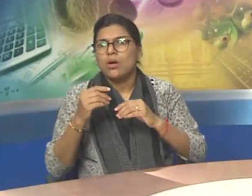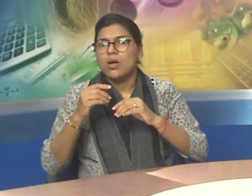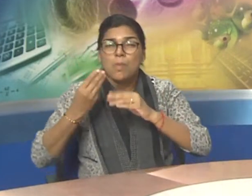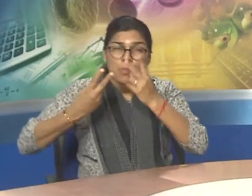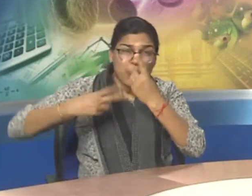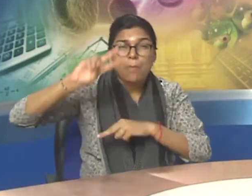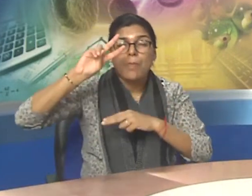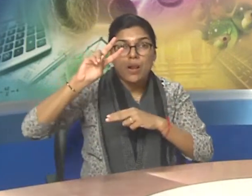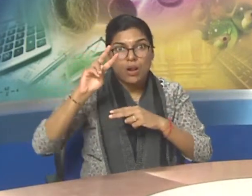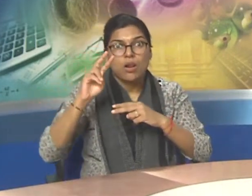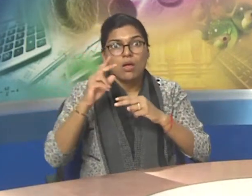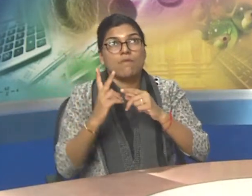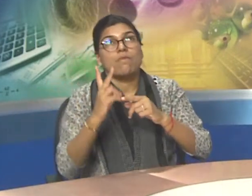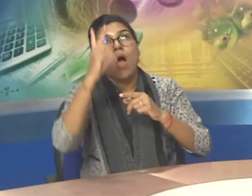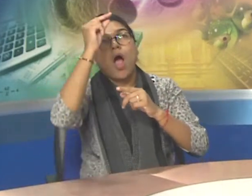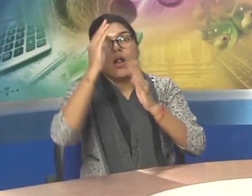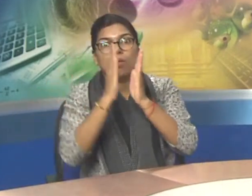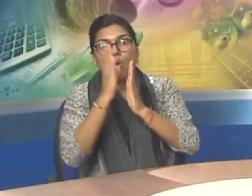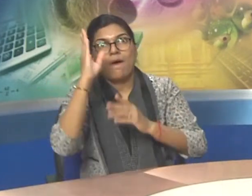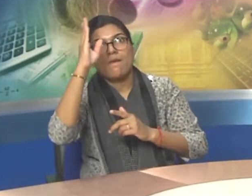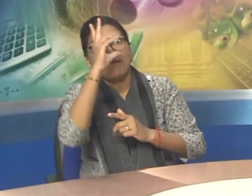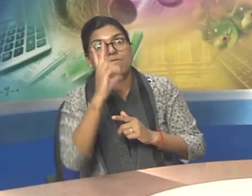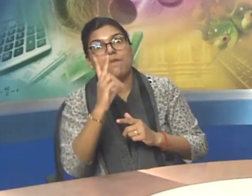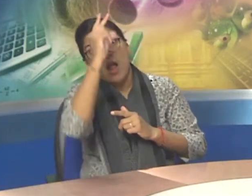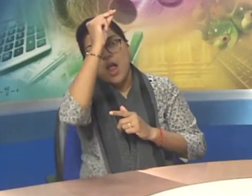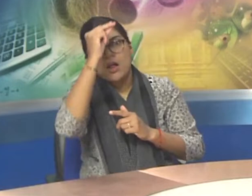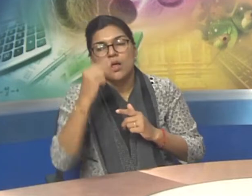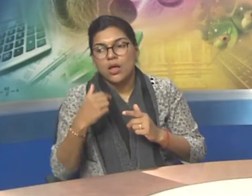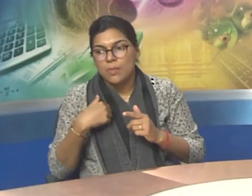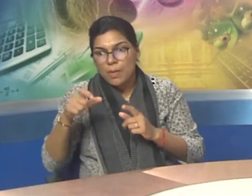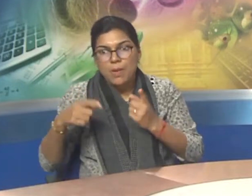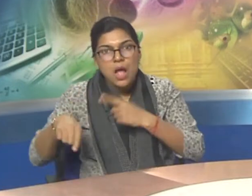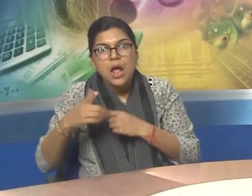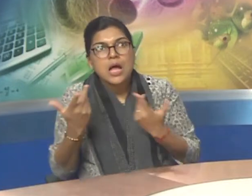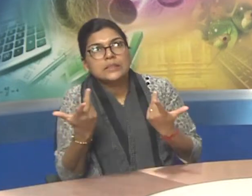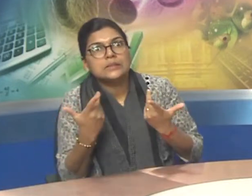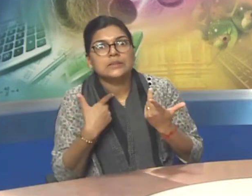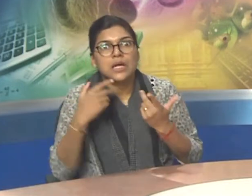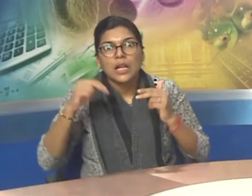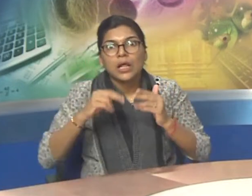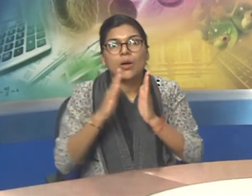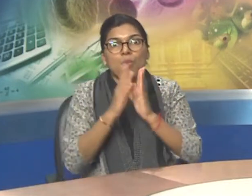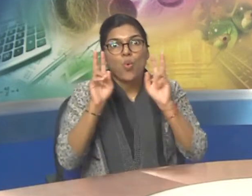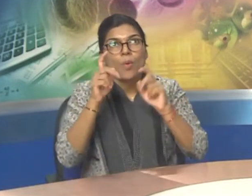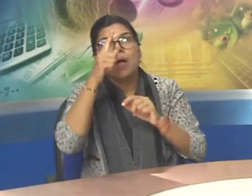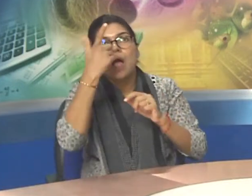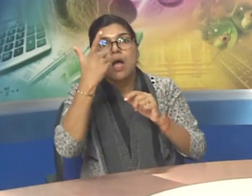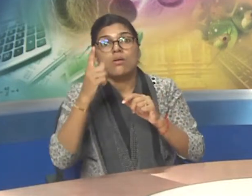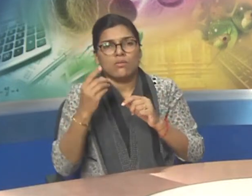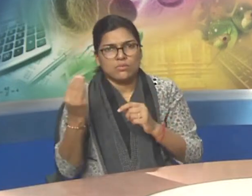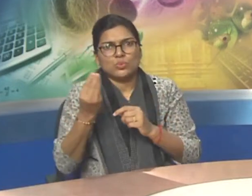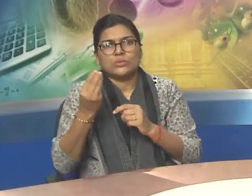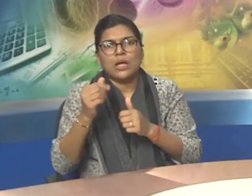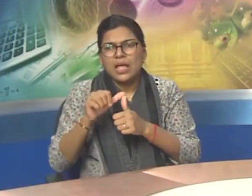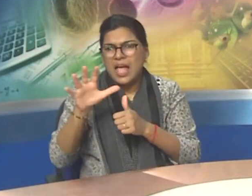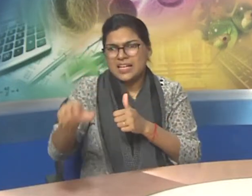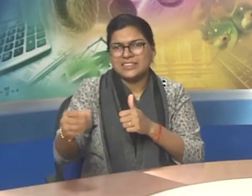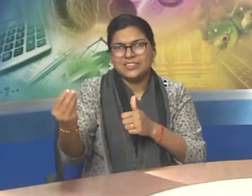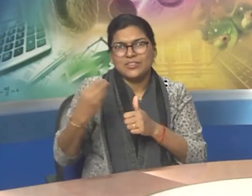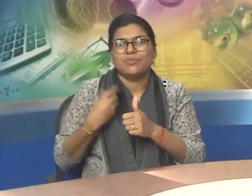for the furniture so that people can sit, wait, they can keep the book, their book